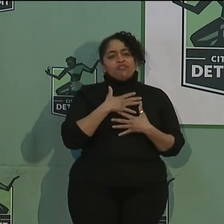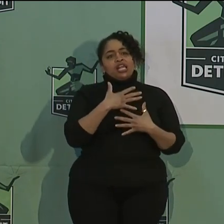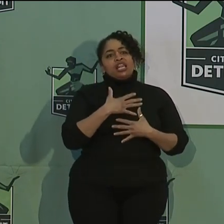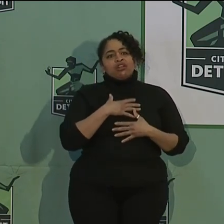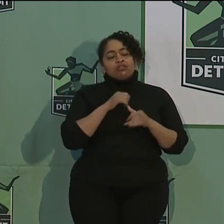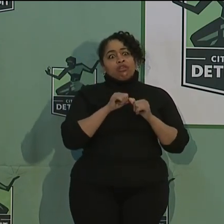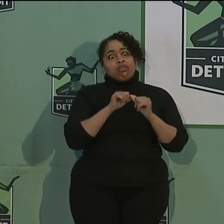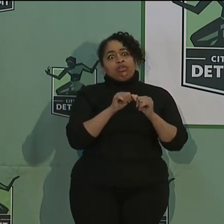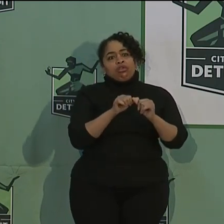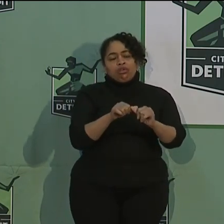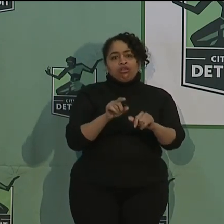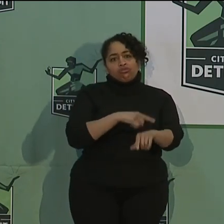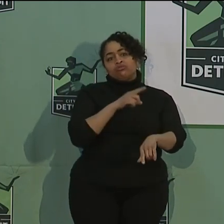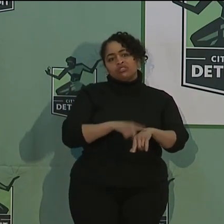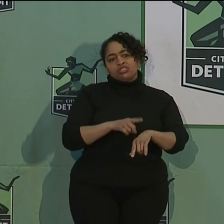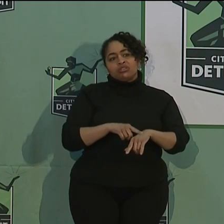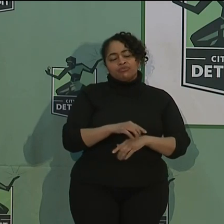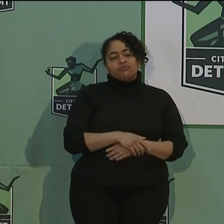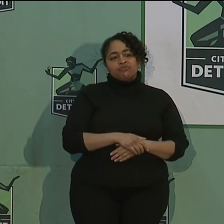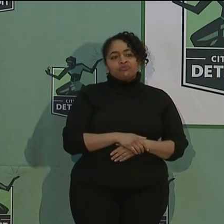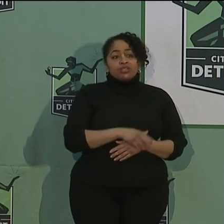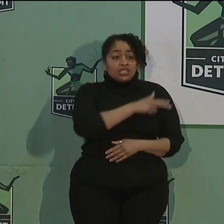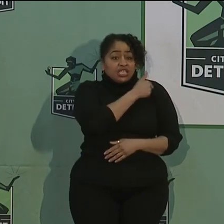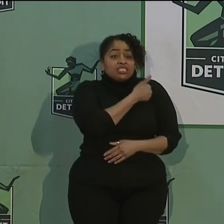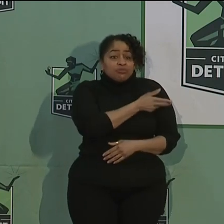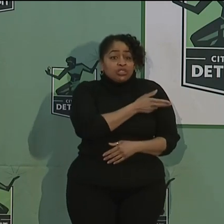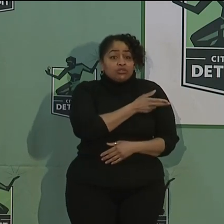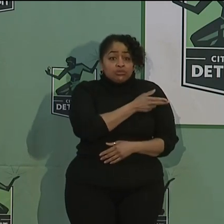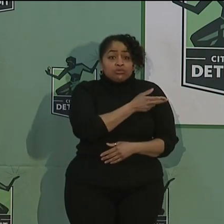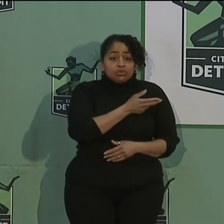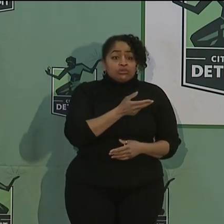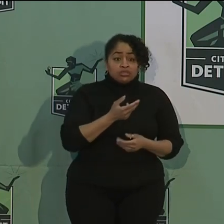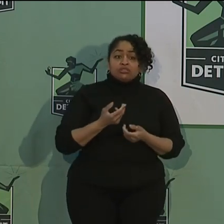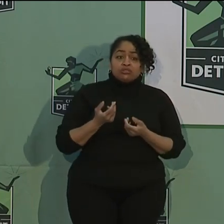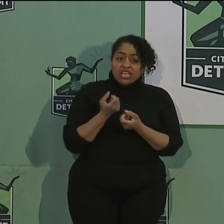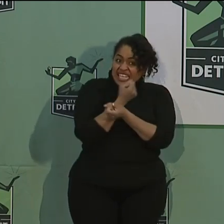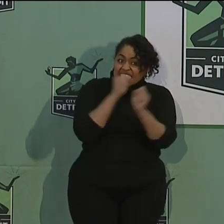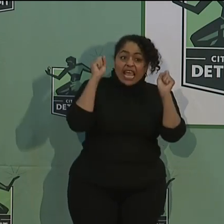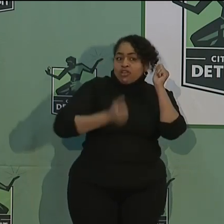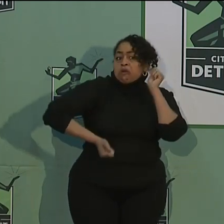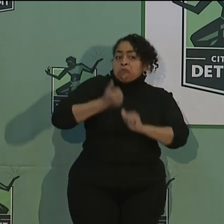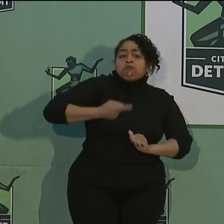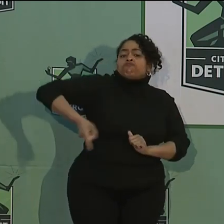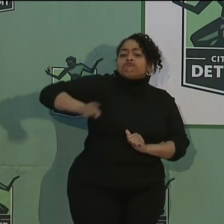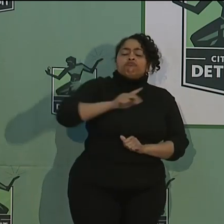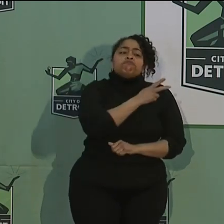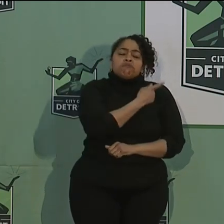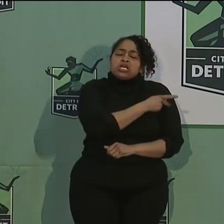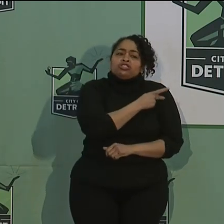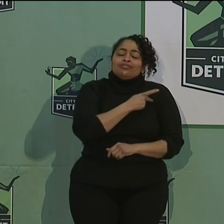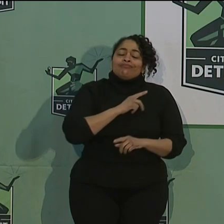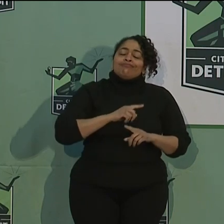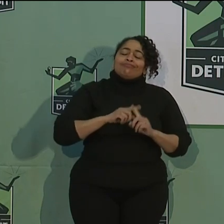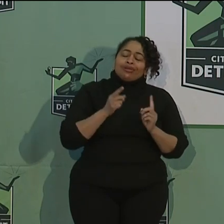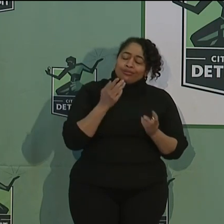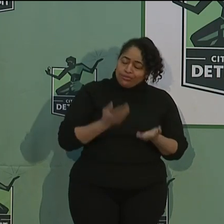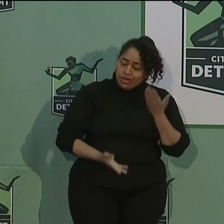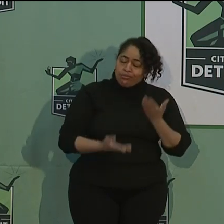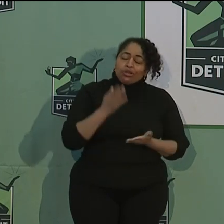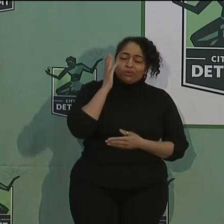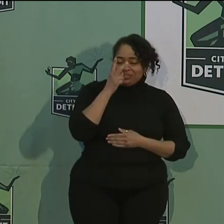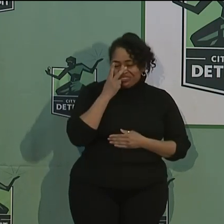period of time. The hospital is saving most of those patients, but we are probably going